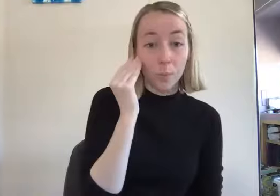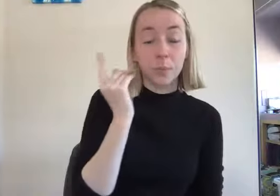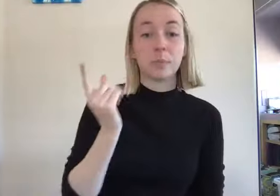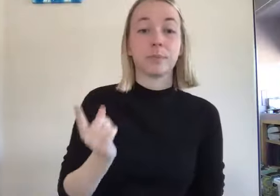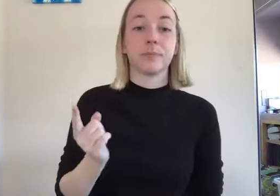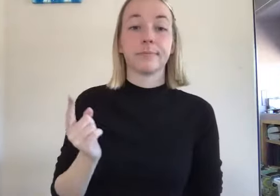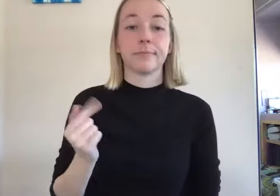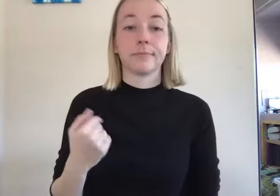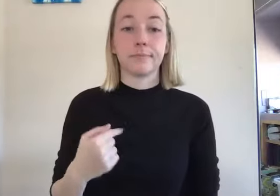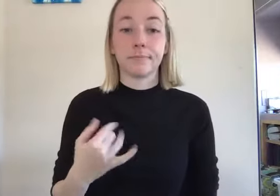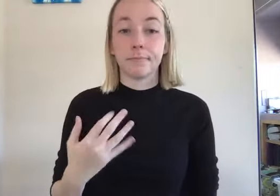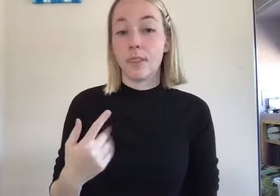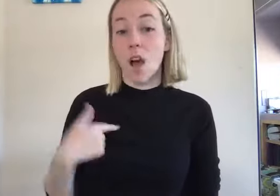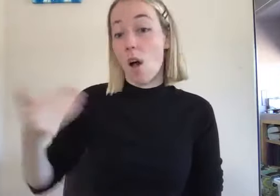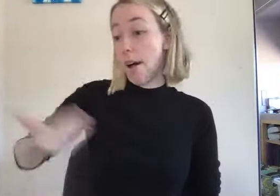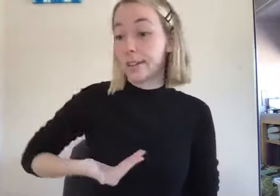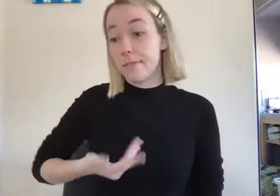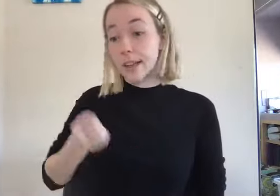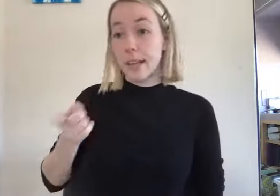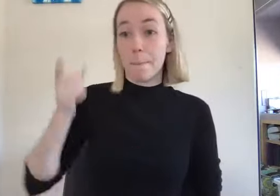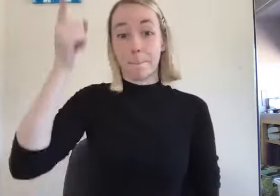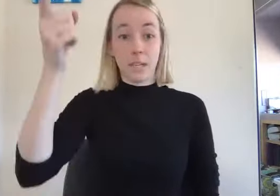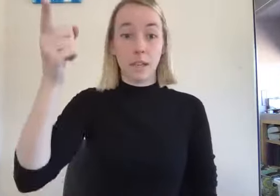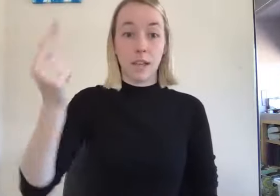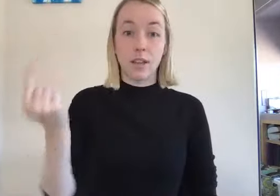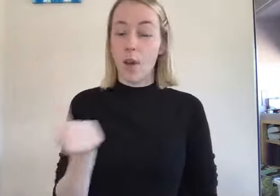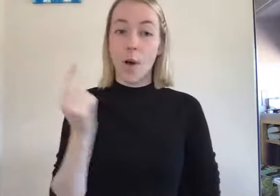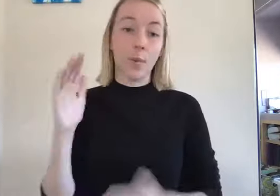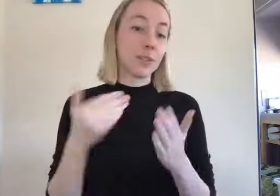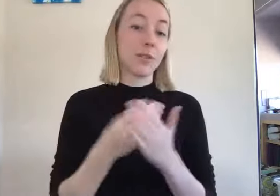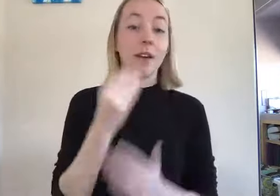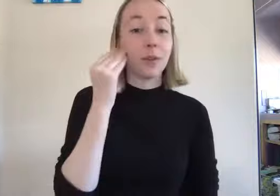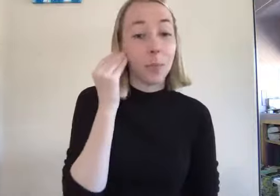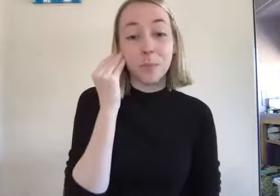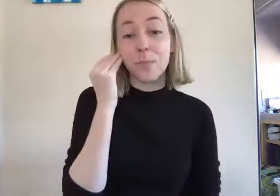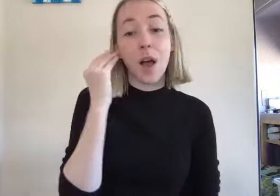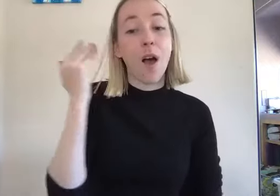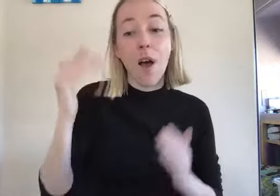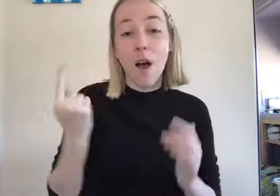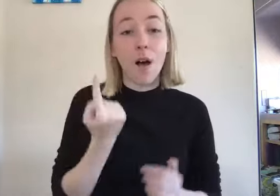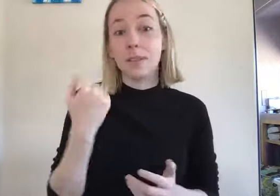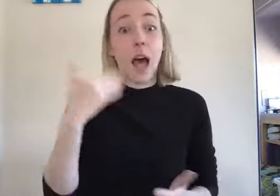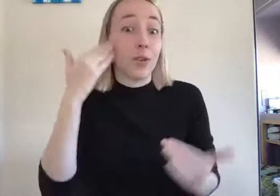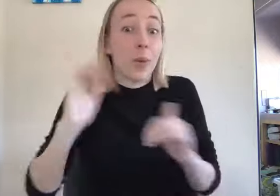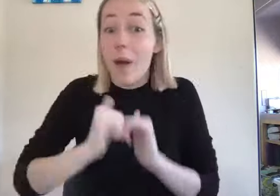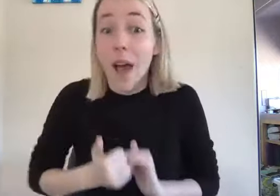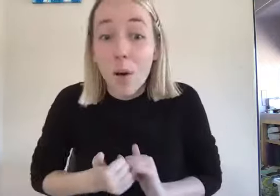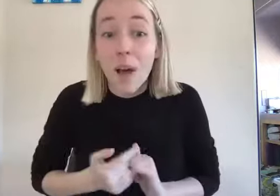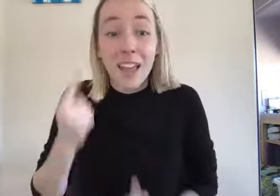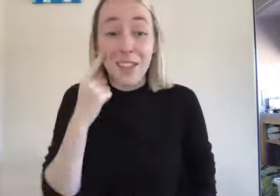going to go off the embankment there, and that's it. And he always made it home. And I do not know how he did, but